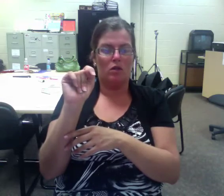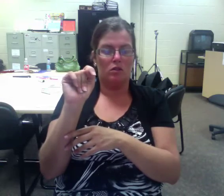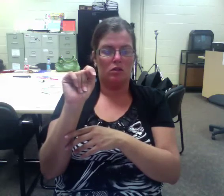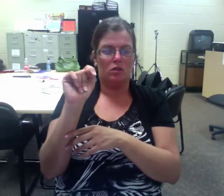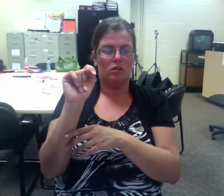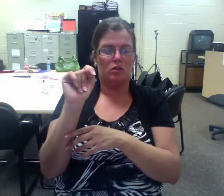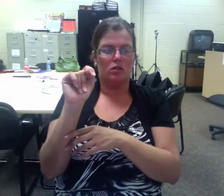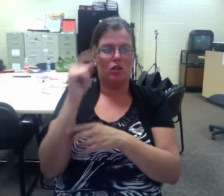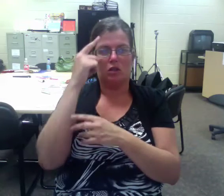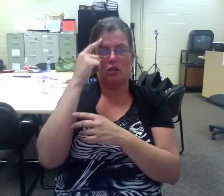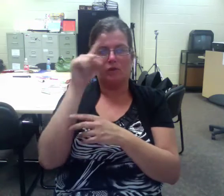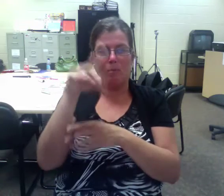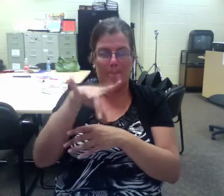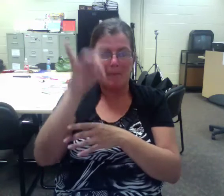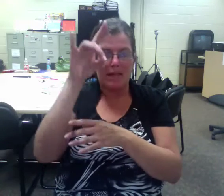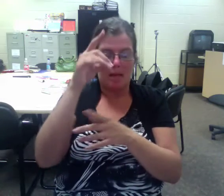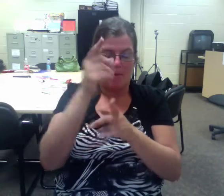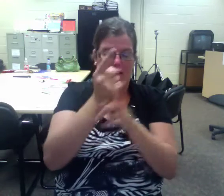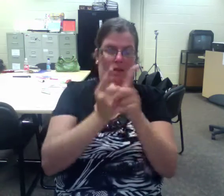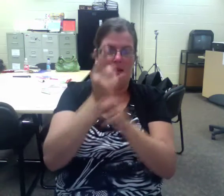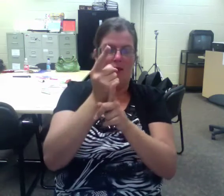for the cannons.